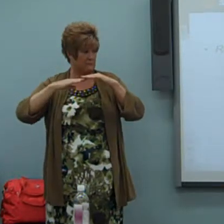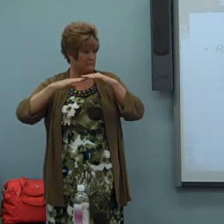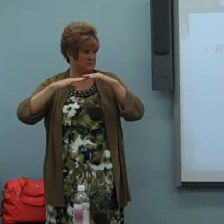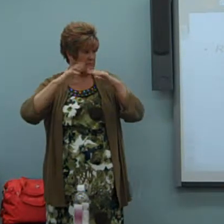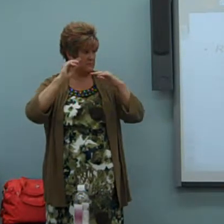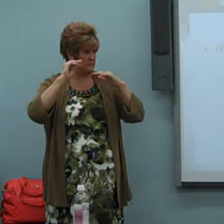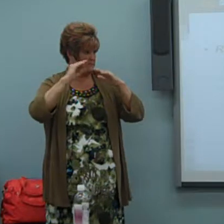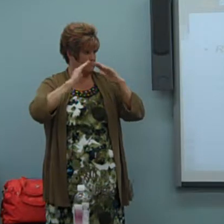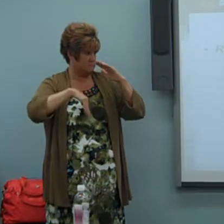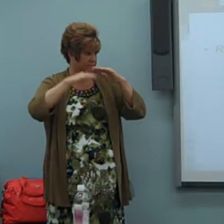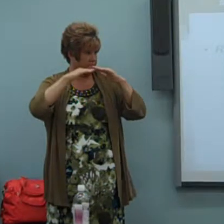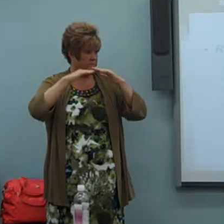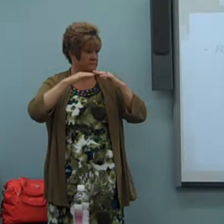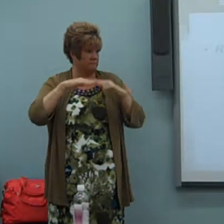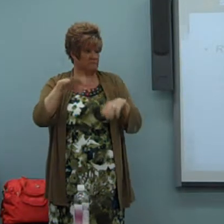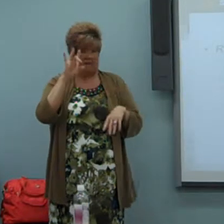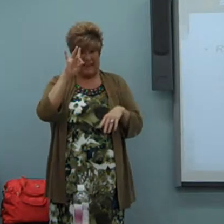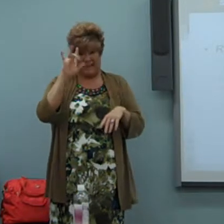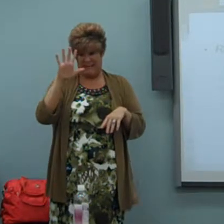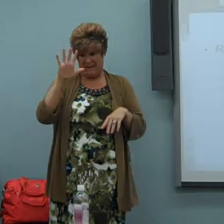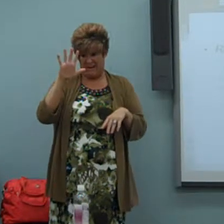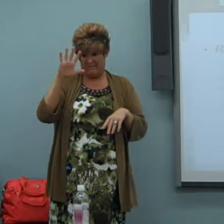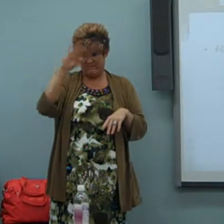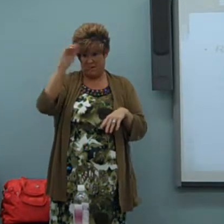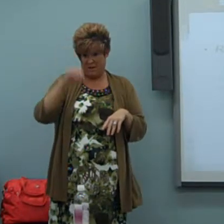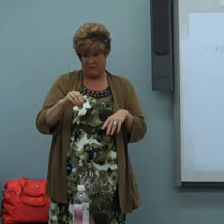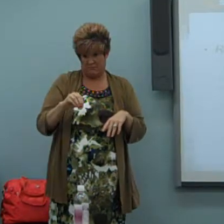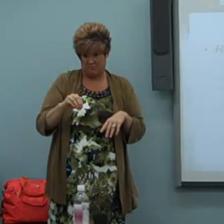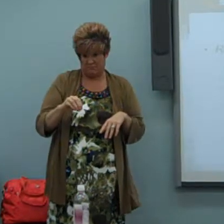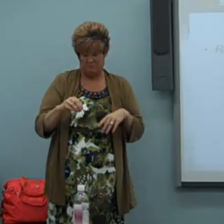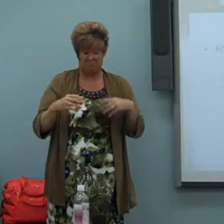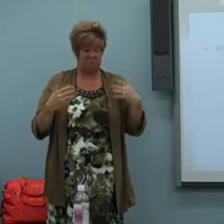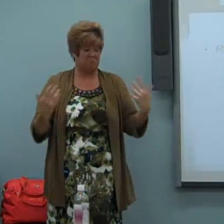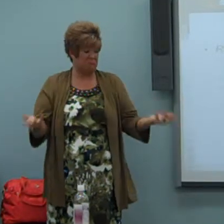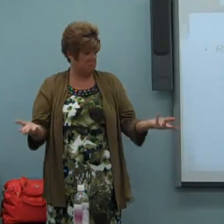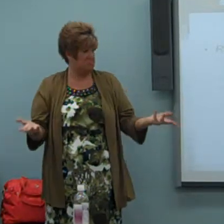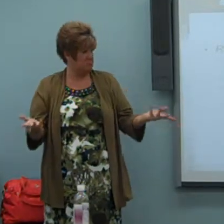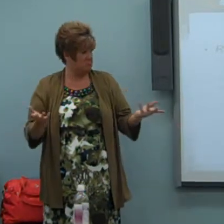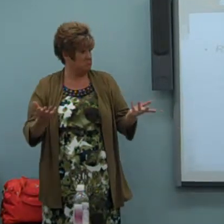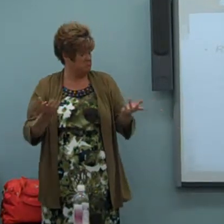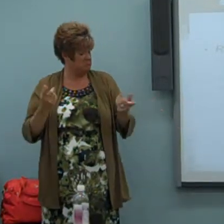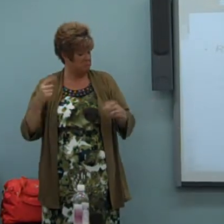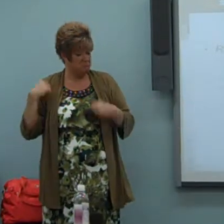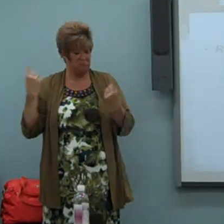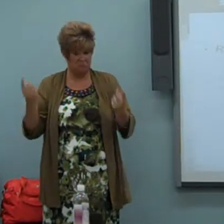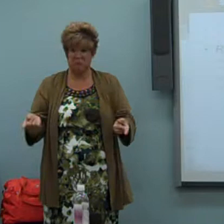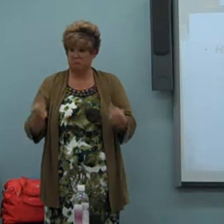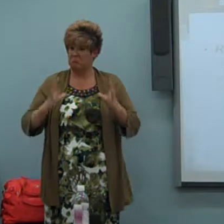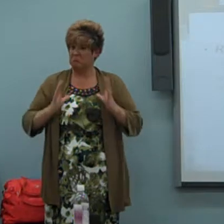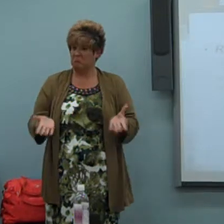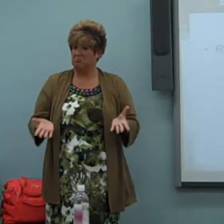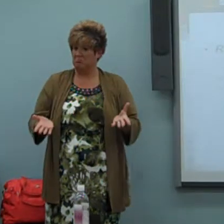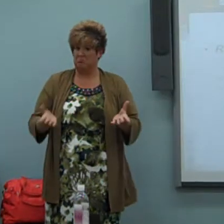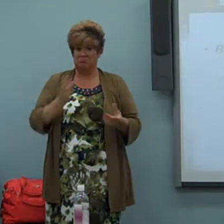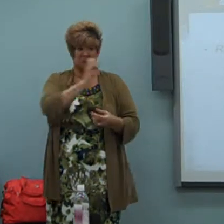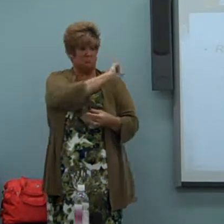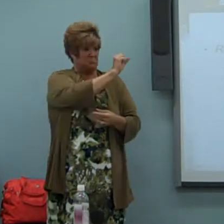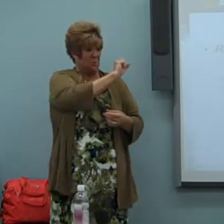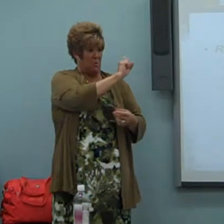in 60 seconds or less is what it was going down to. So that's how big of a percent it had to be. And that was fine,